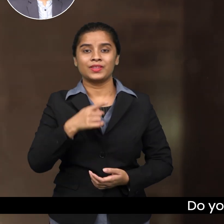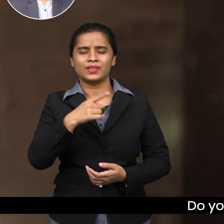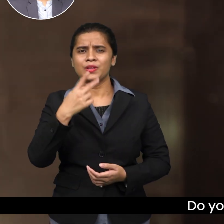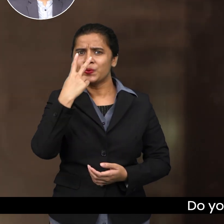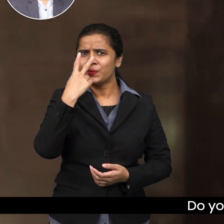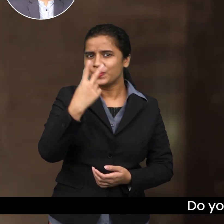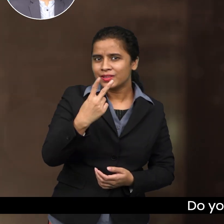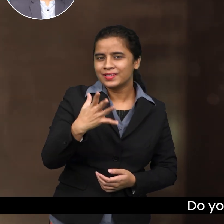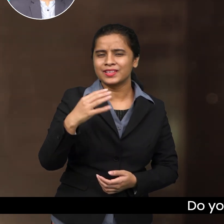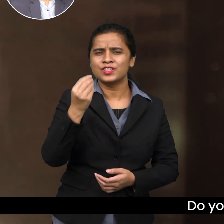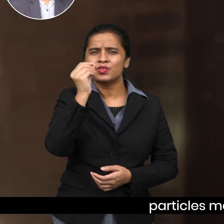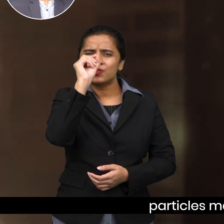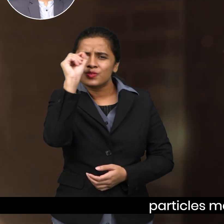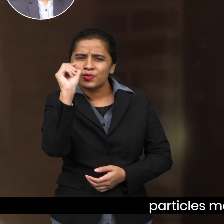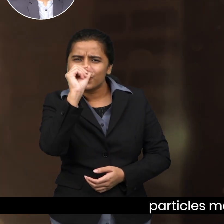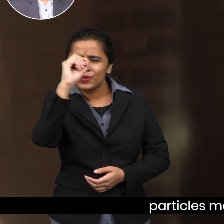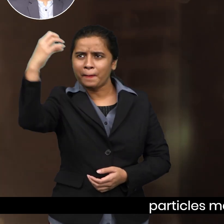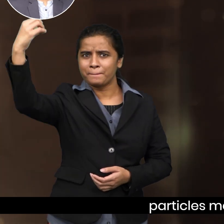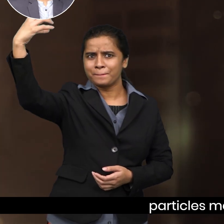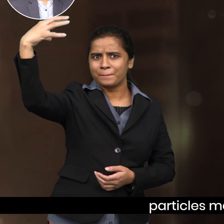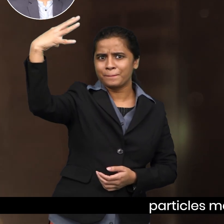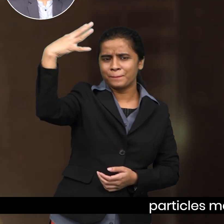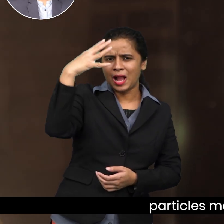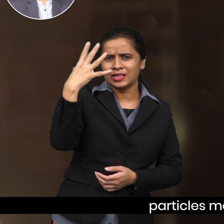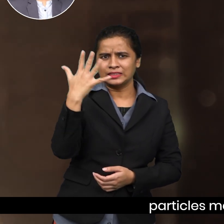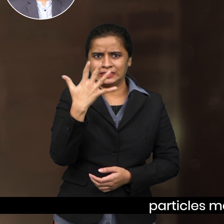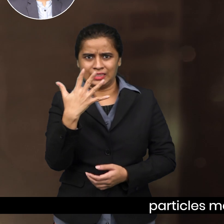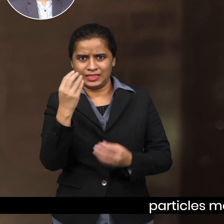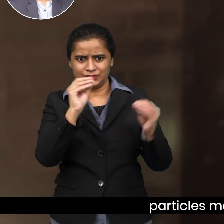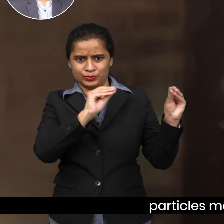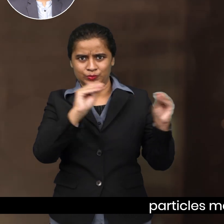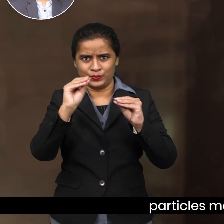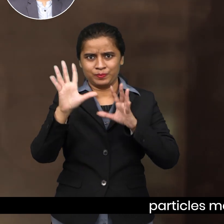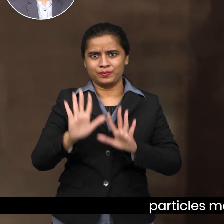Do you see tiny shining particles moving within the beam?